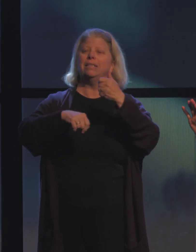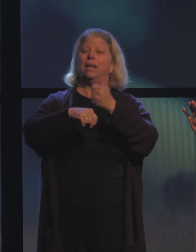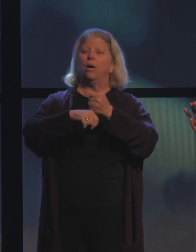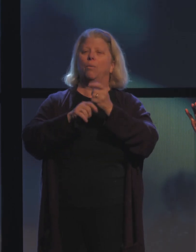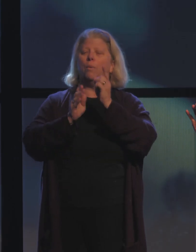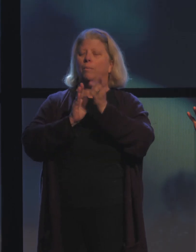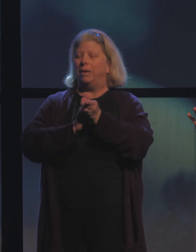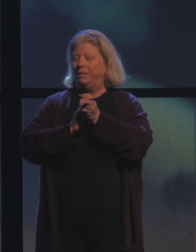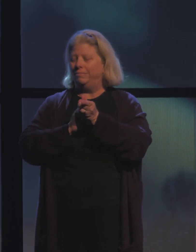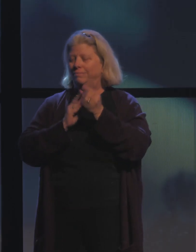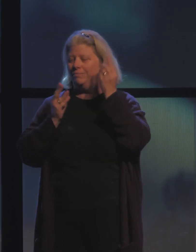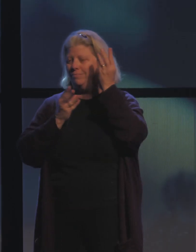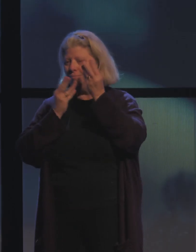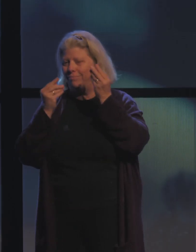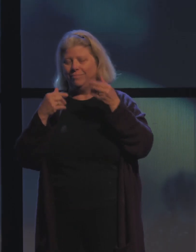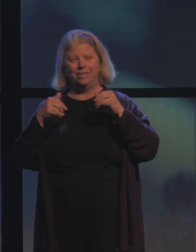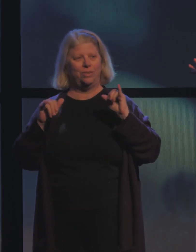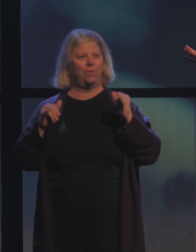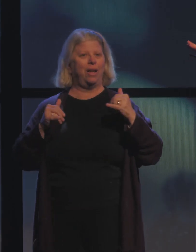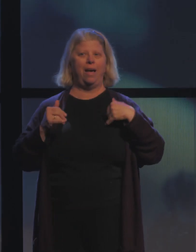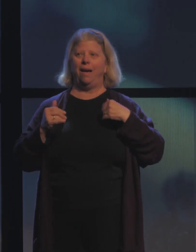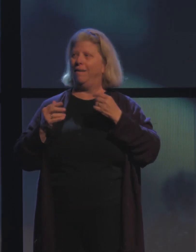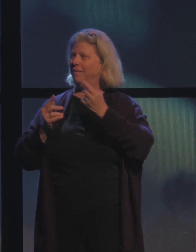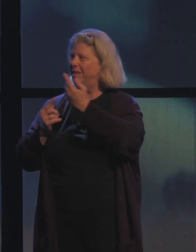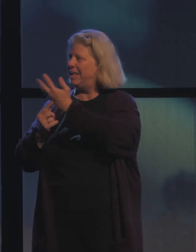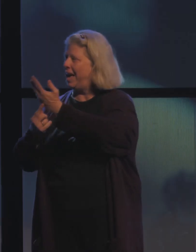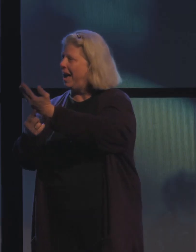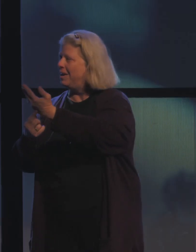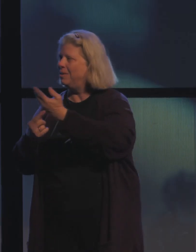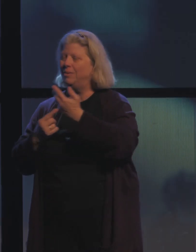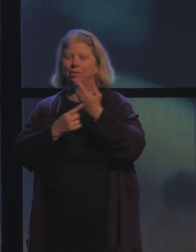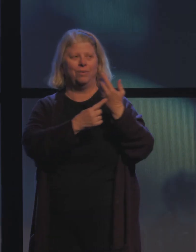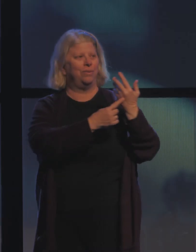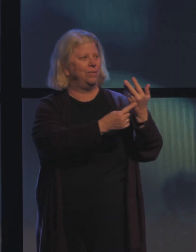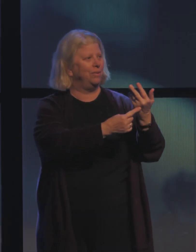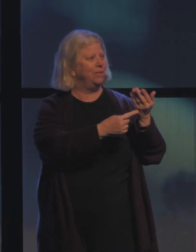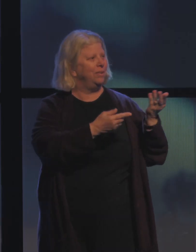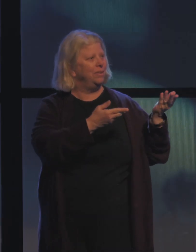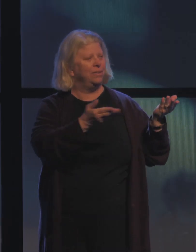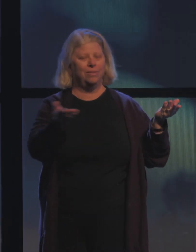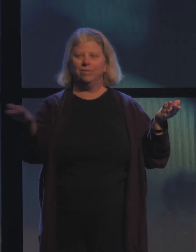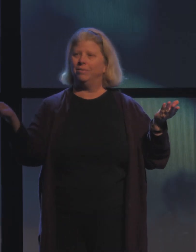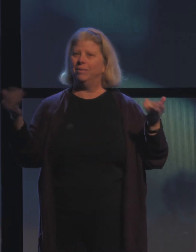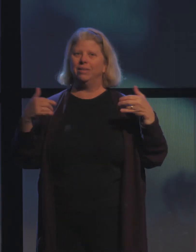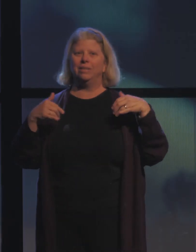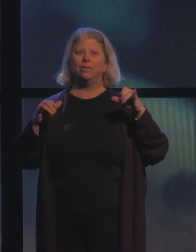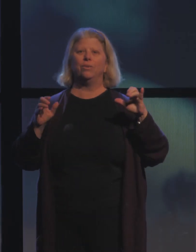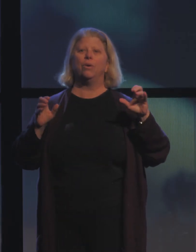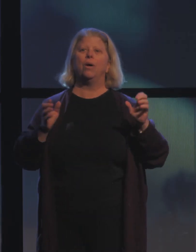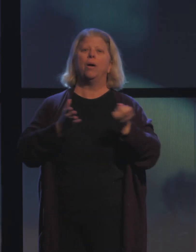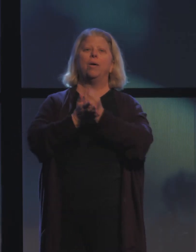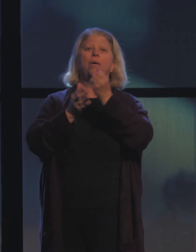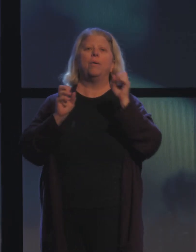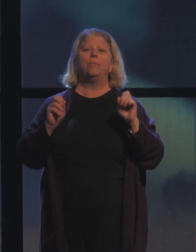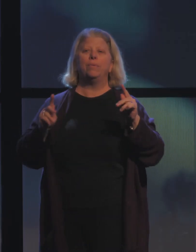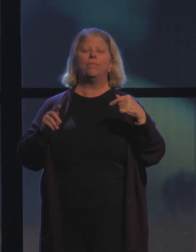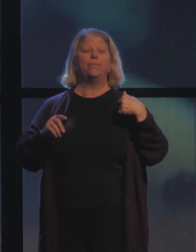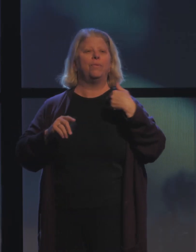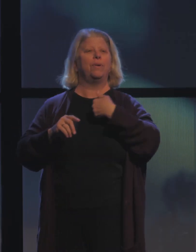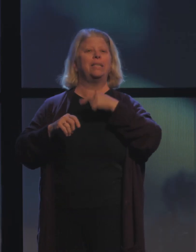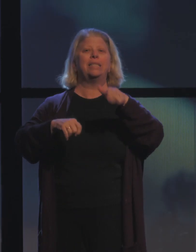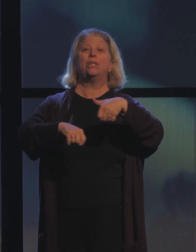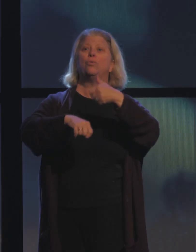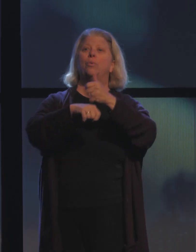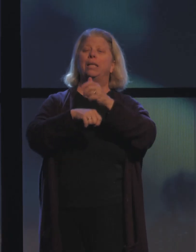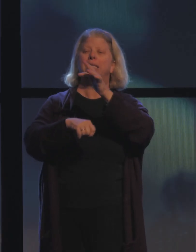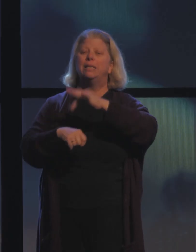one moment. We still have candles on the side of the auditorium. There still is an opportunity for us to create